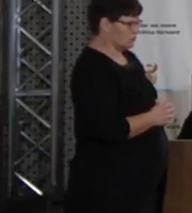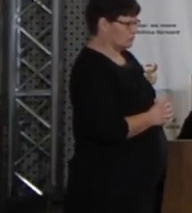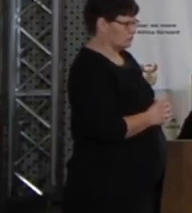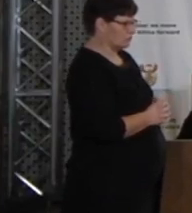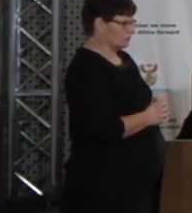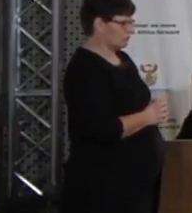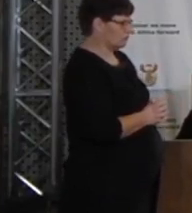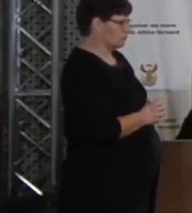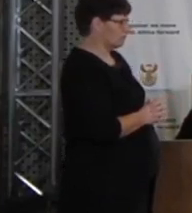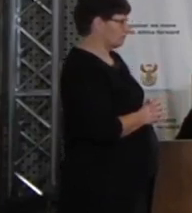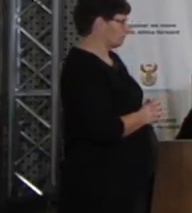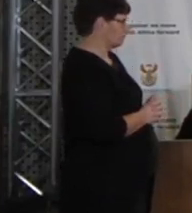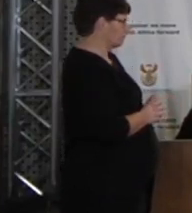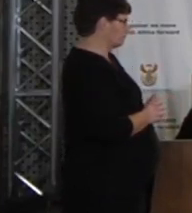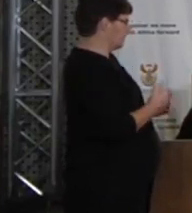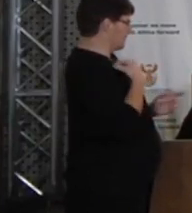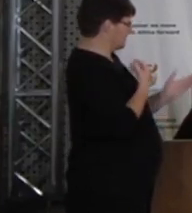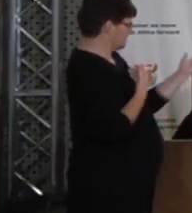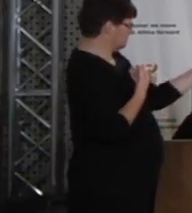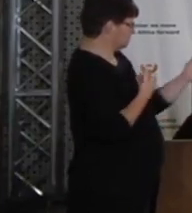Minister Dlamini-Zuma.